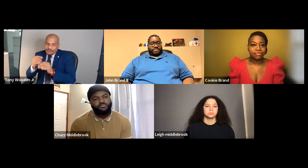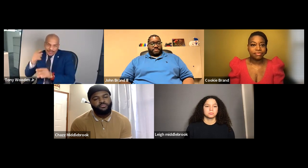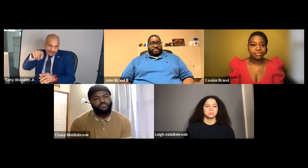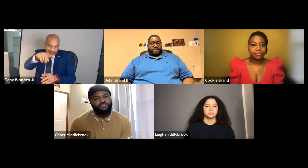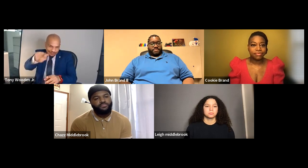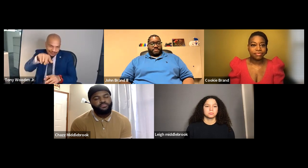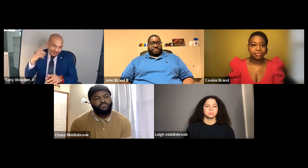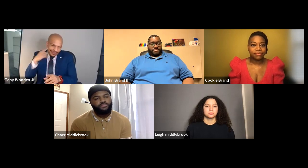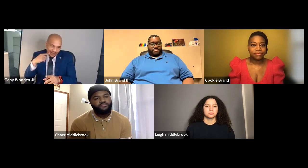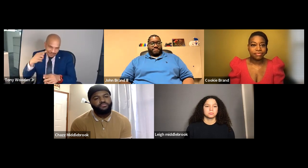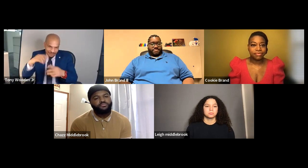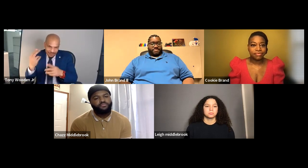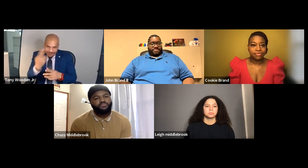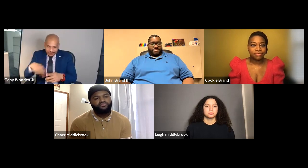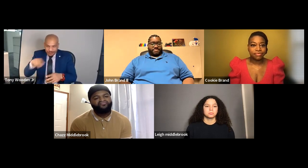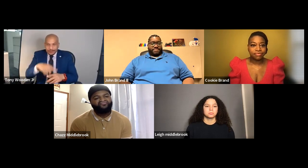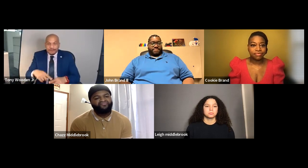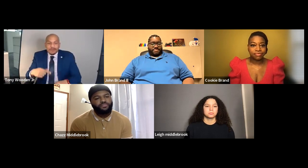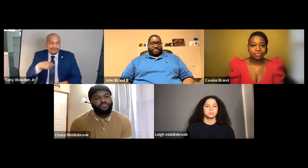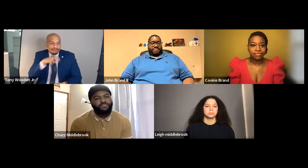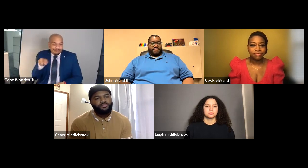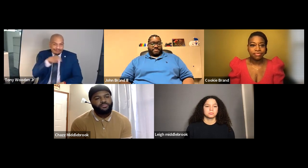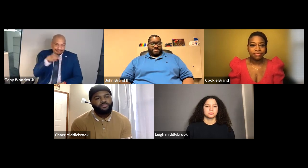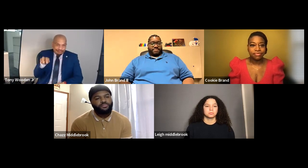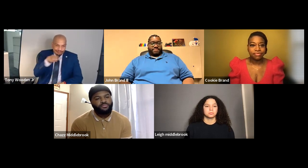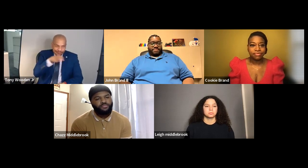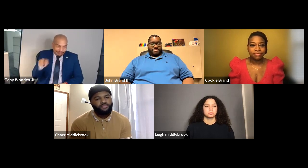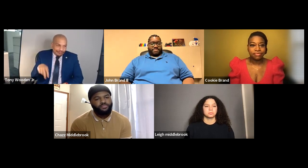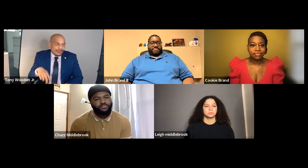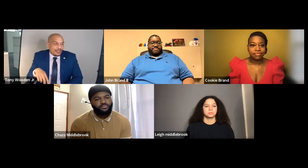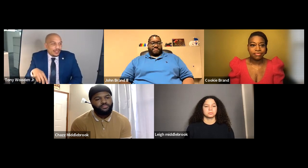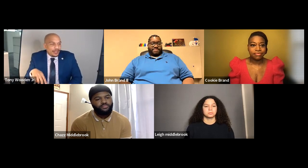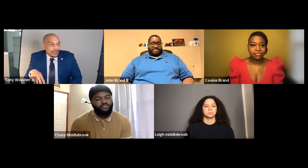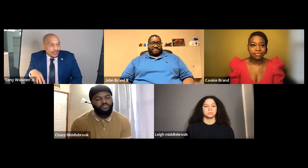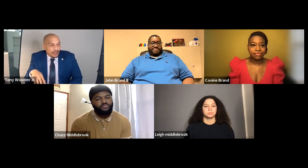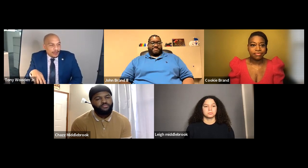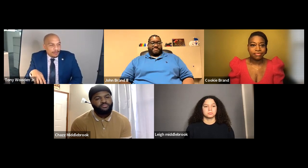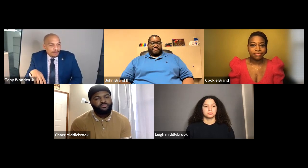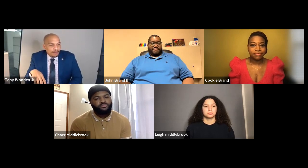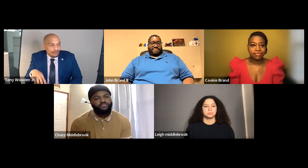was hearing, my mom's side, as all of you. And so I would go back and forth, just like,